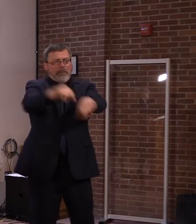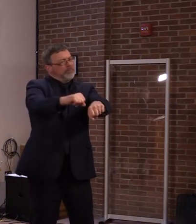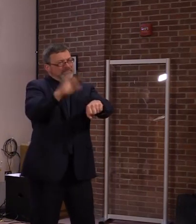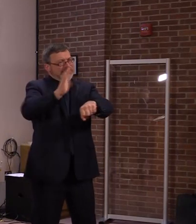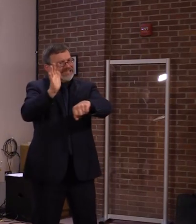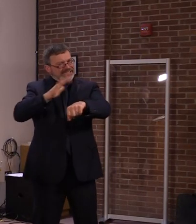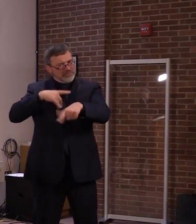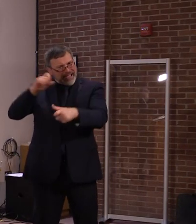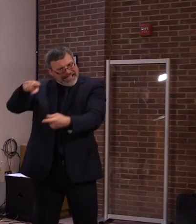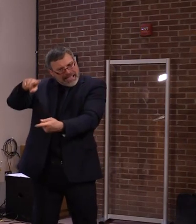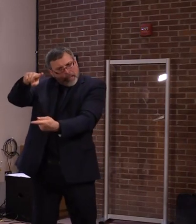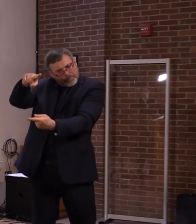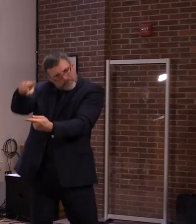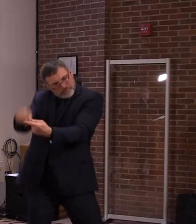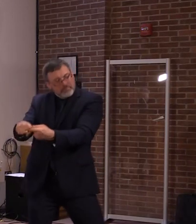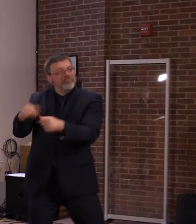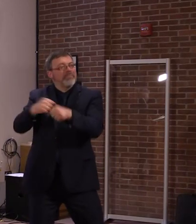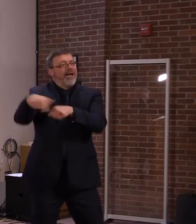who contract